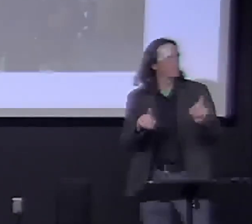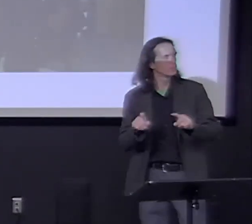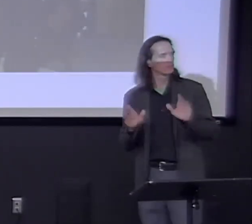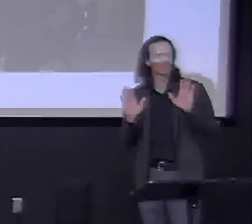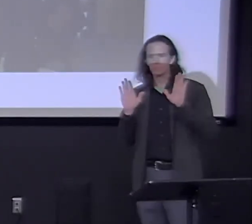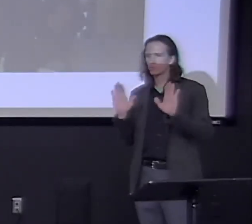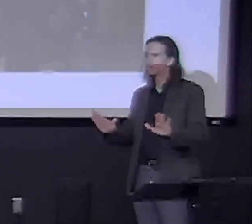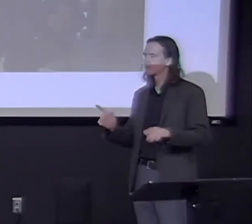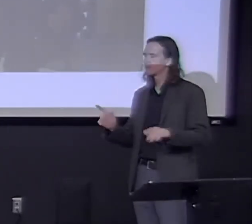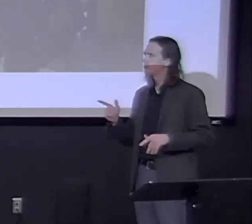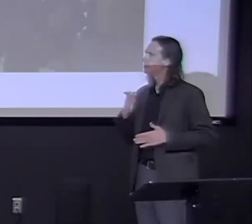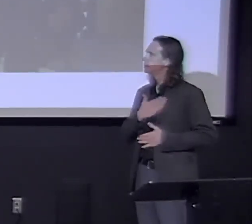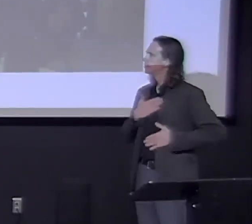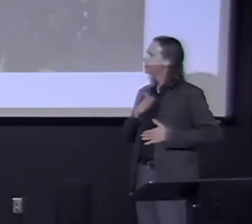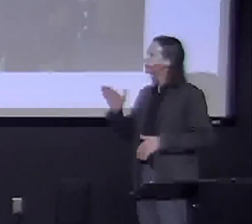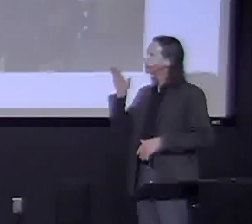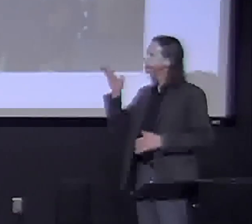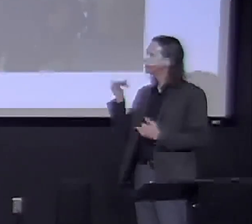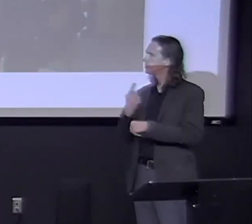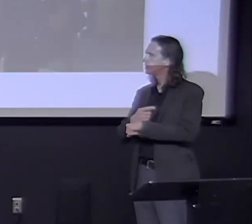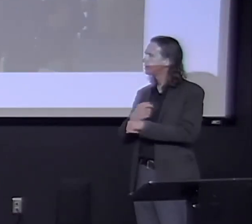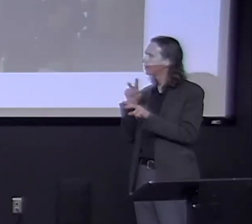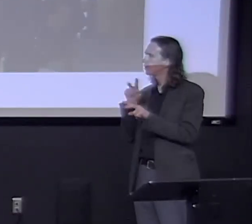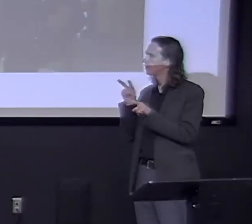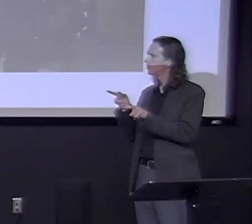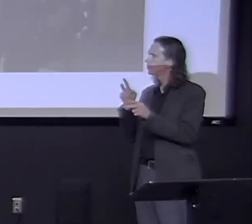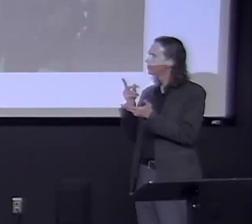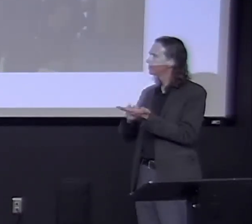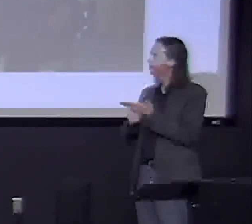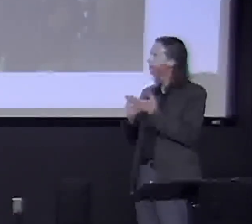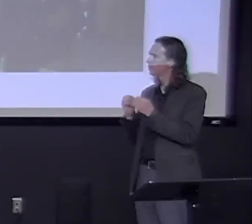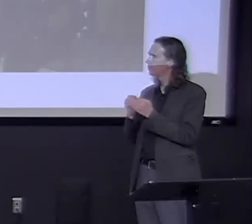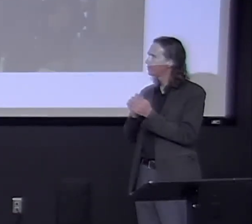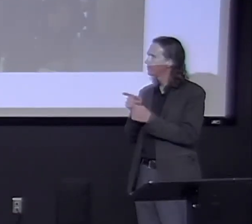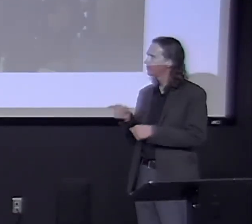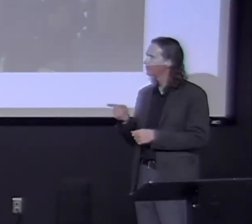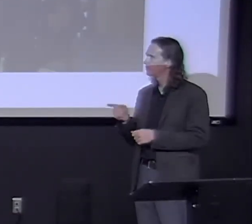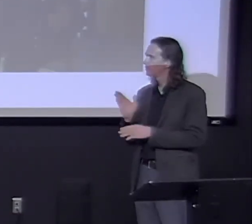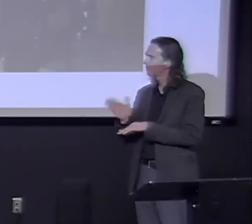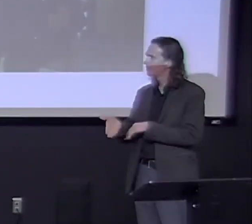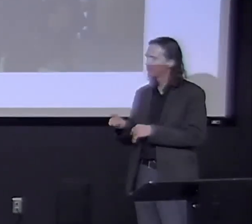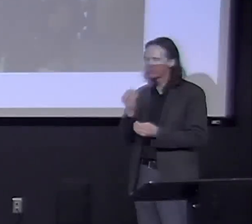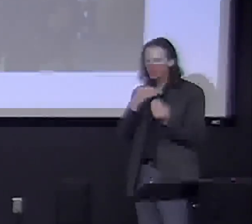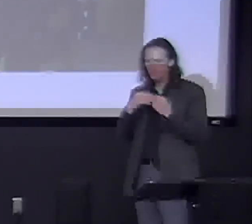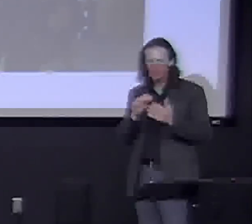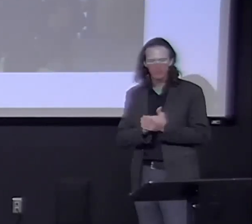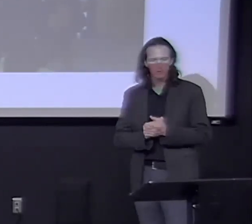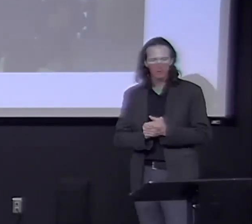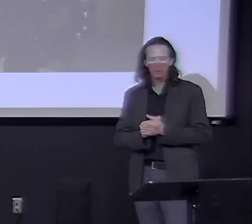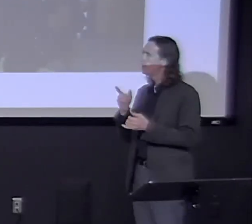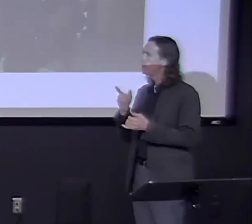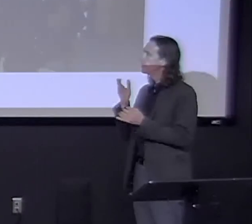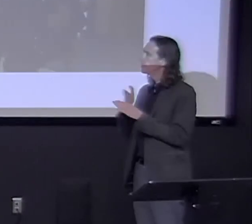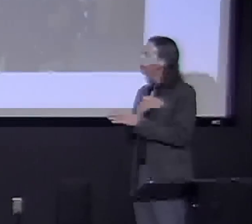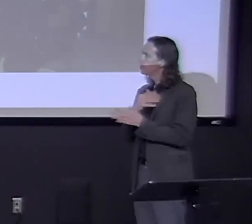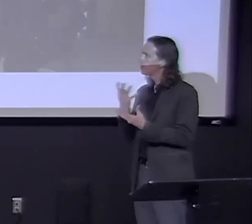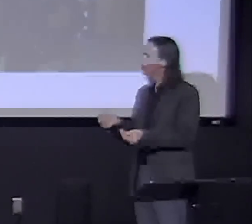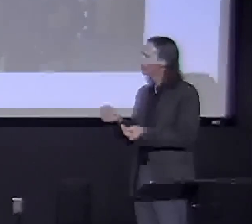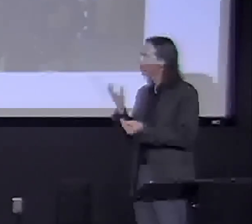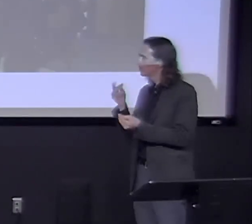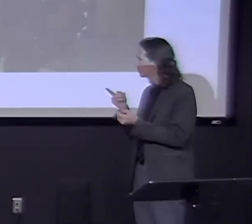Okay, wonderful questions, everyone. And I really enjoyed your lecture today, and I really look forward to just talking with you more at the